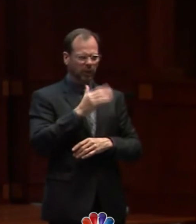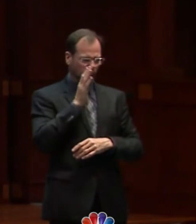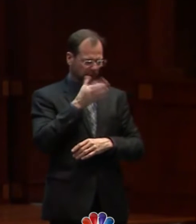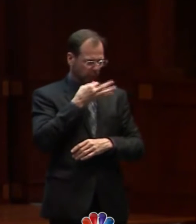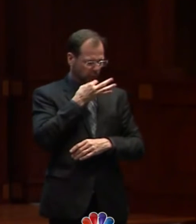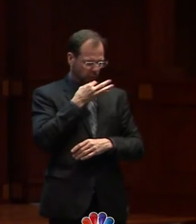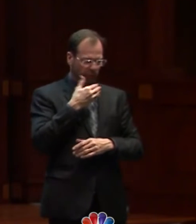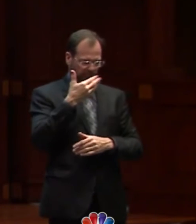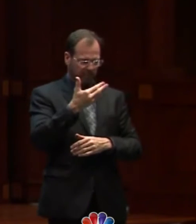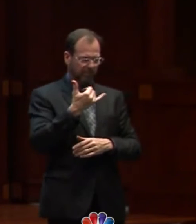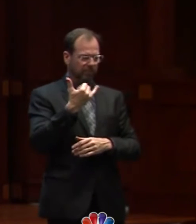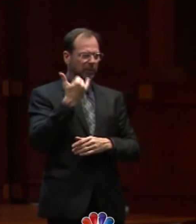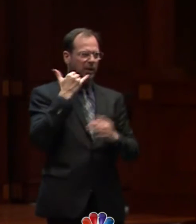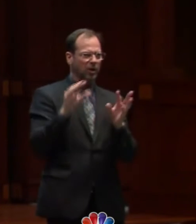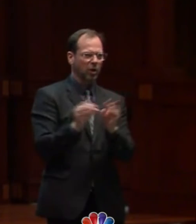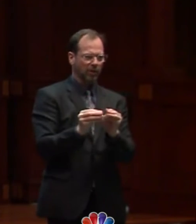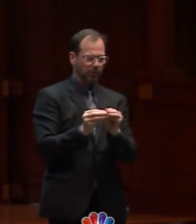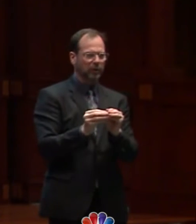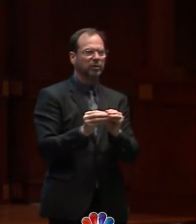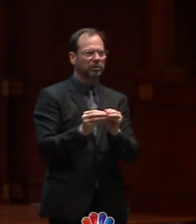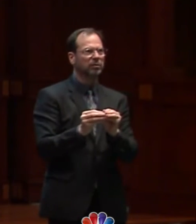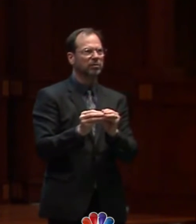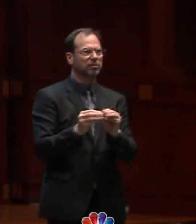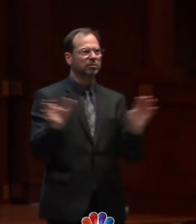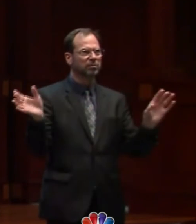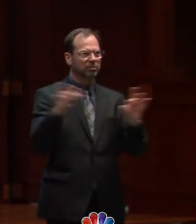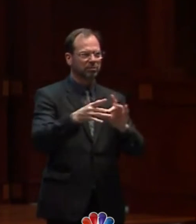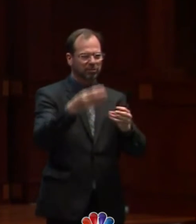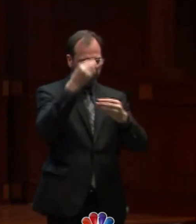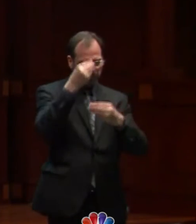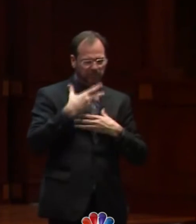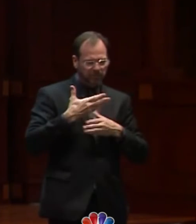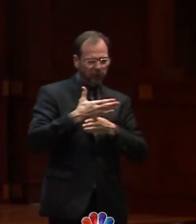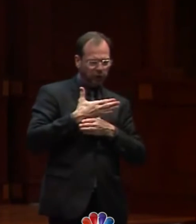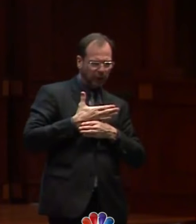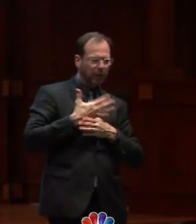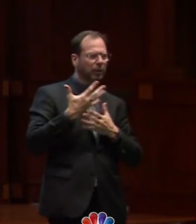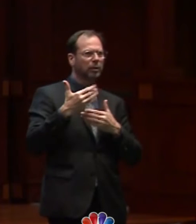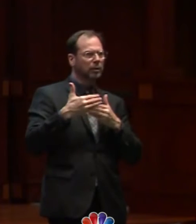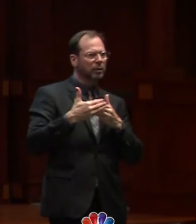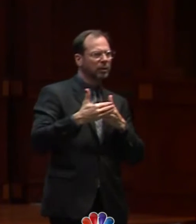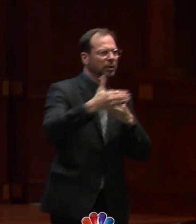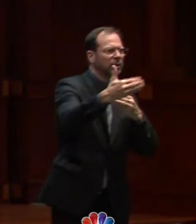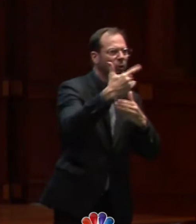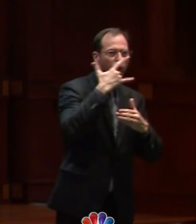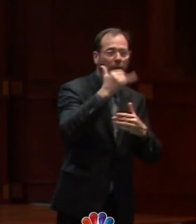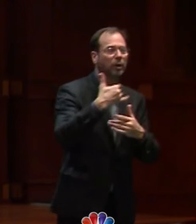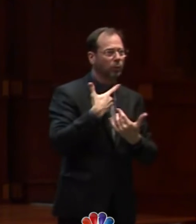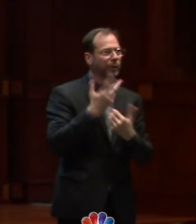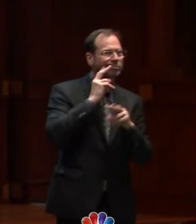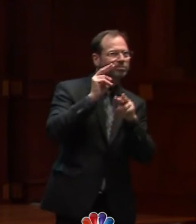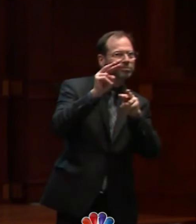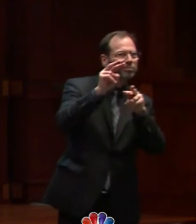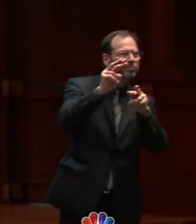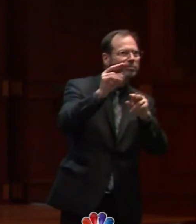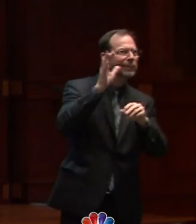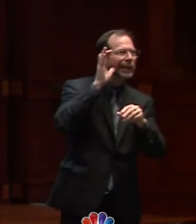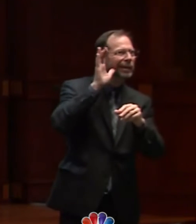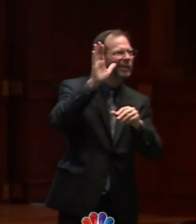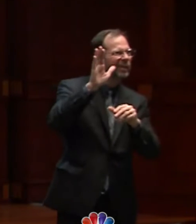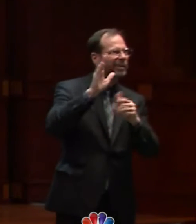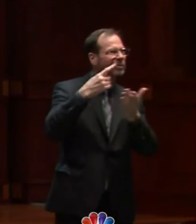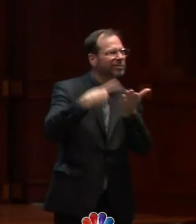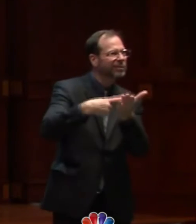upcoming telephone conference with them where they bring us up to date on where we are going. So we look forward to hearing from them about